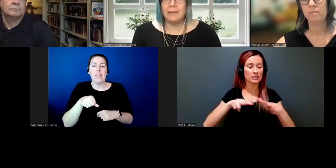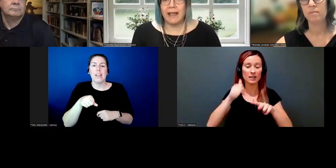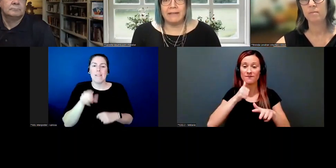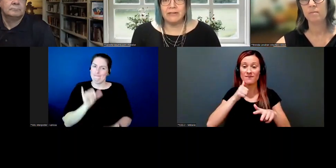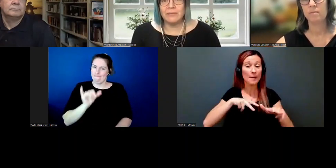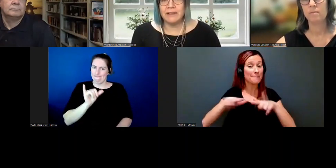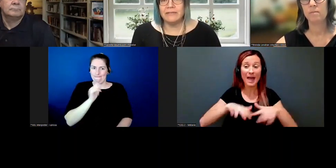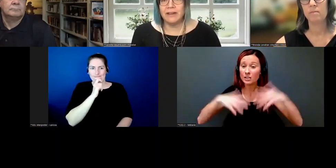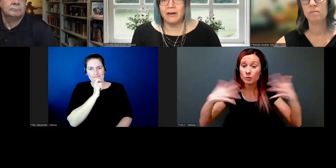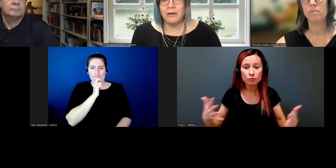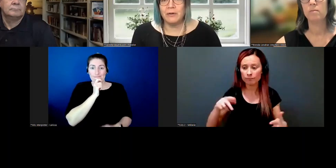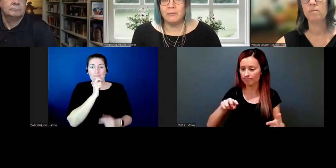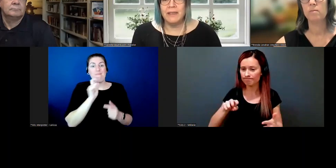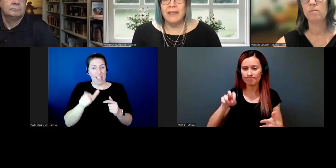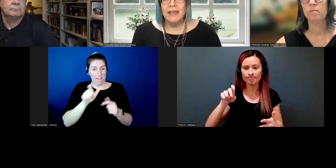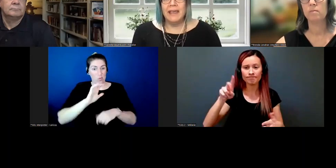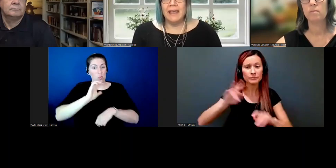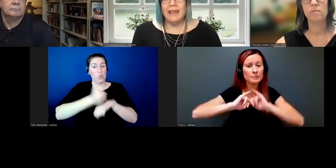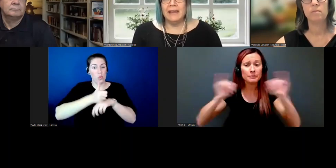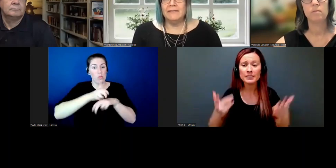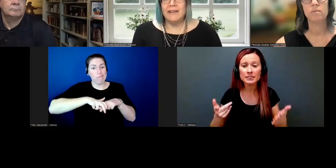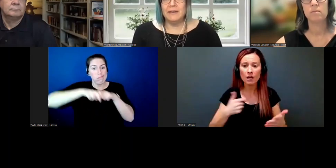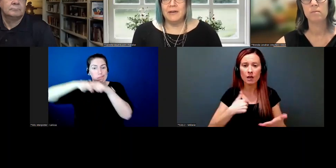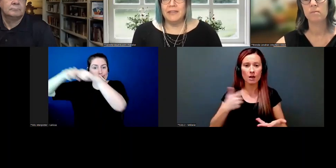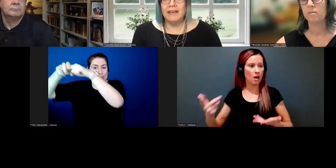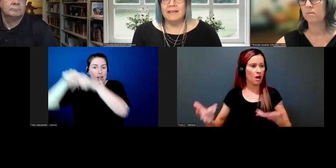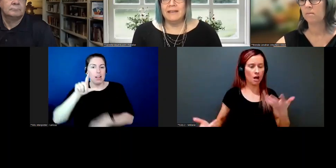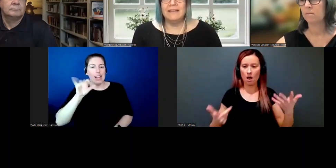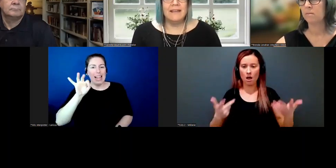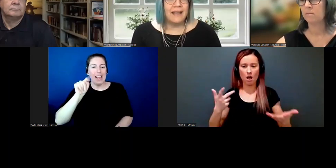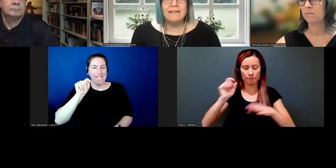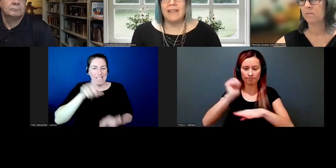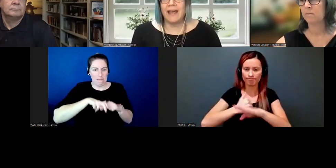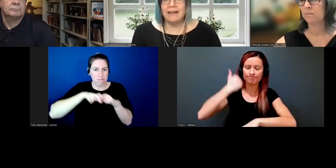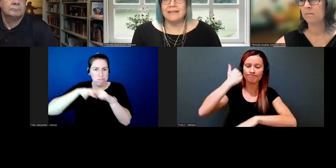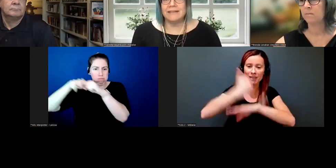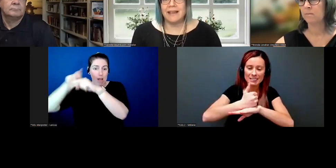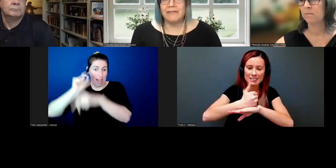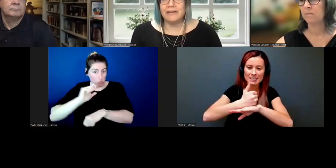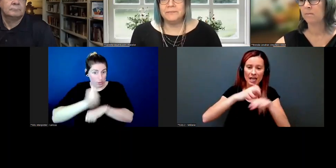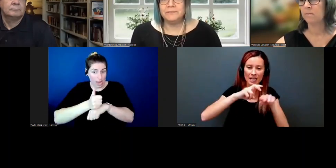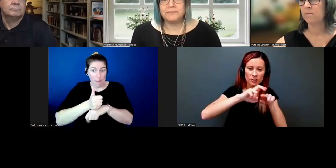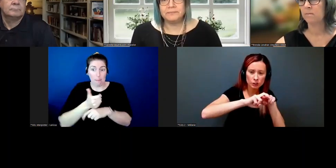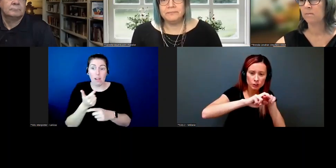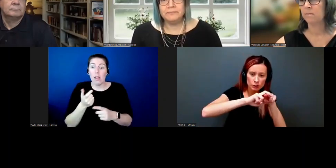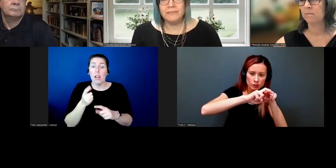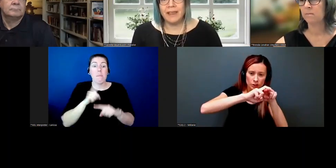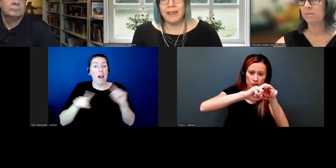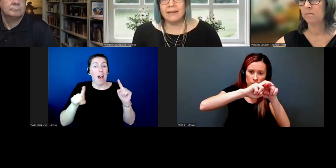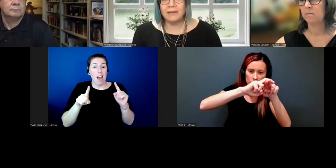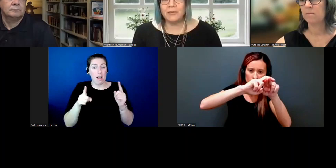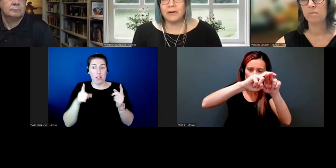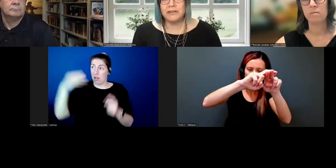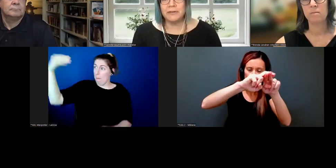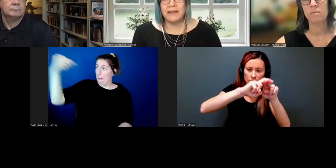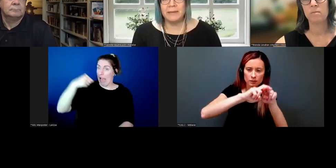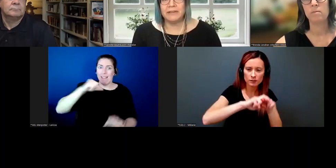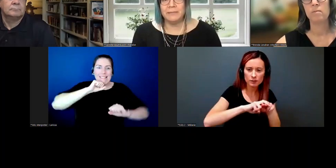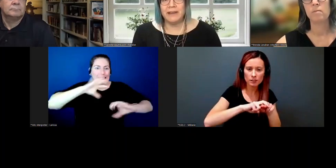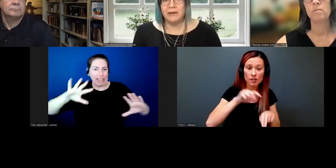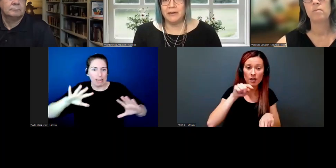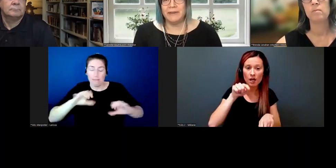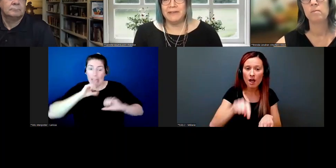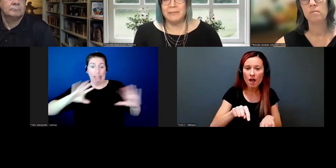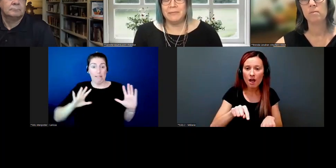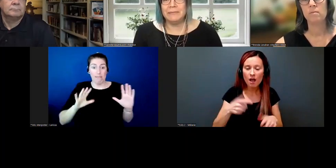a platform lift on our home, and found out that none of that is covered. And in order to be able to